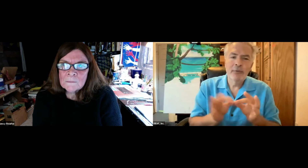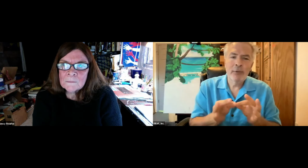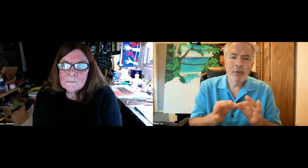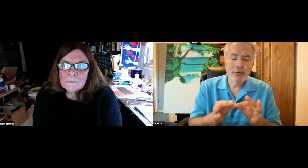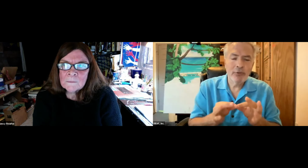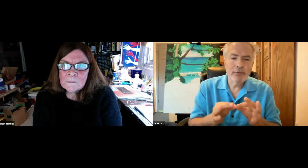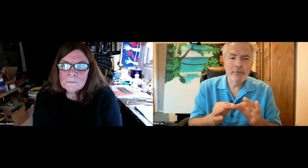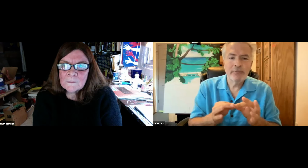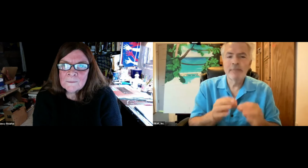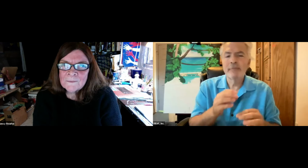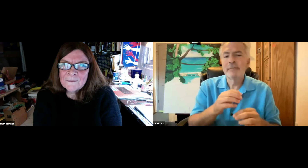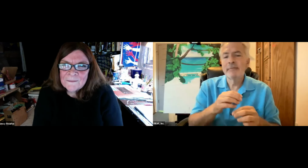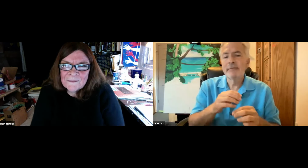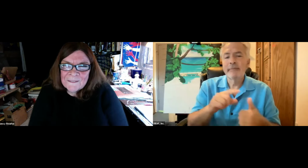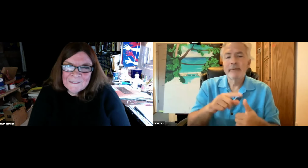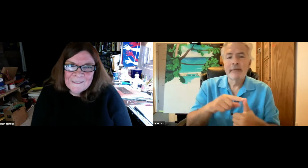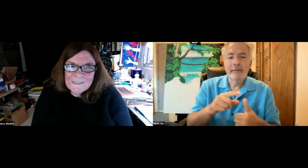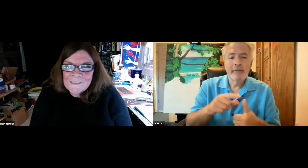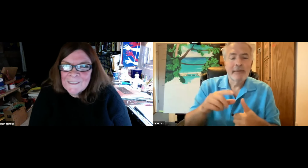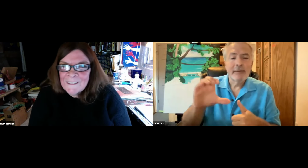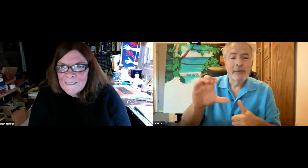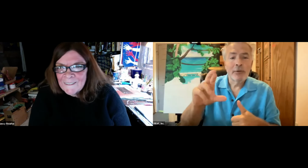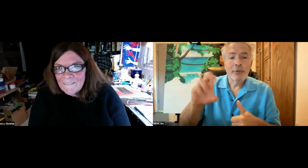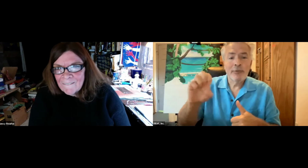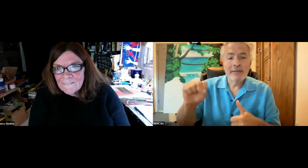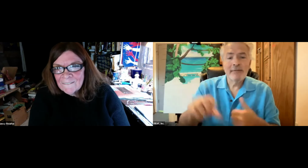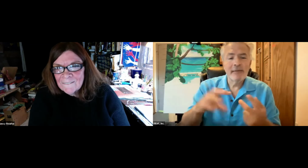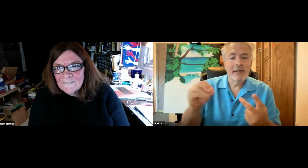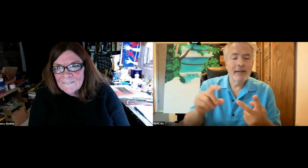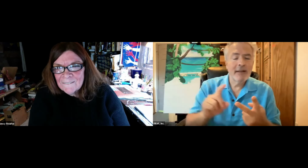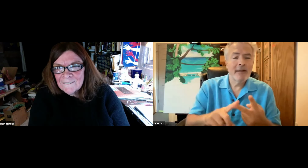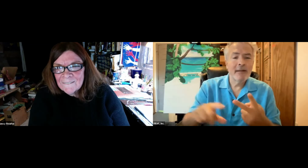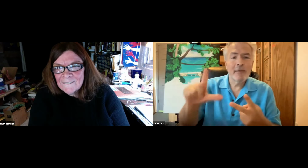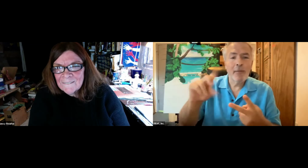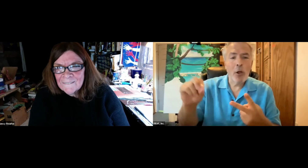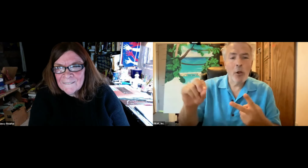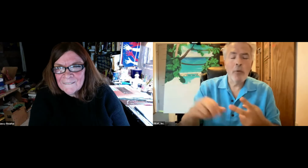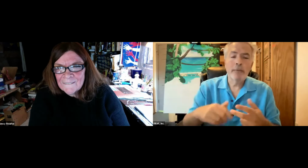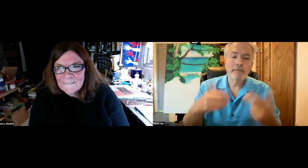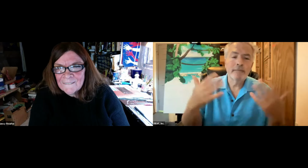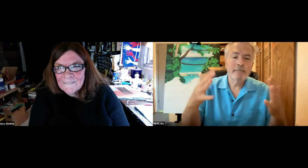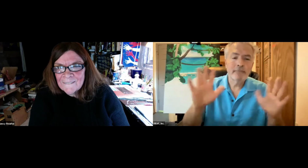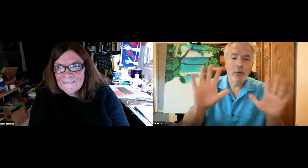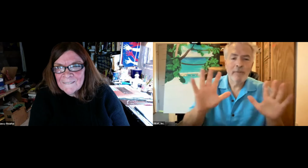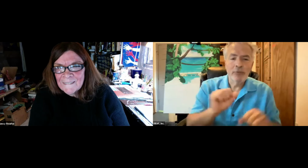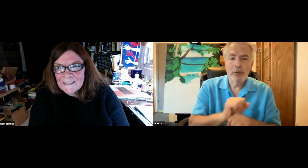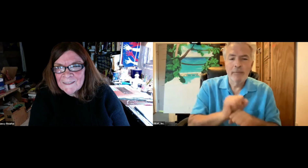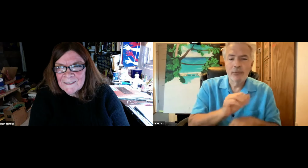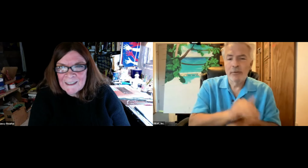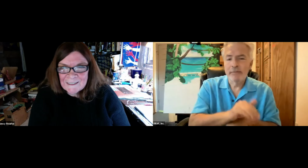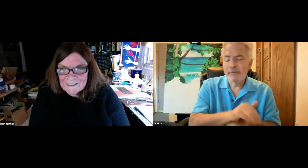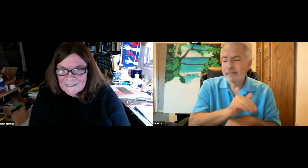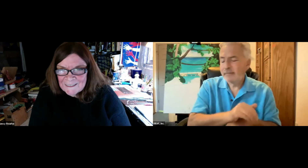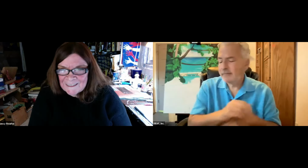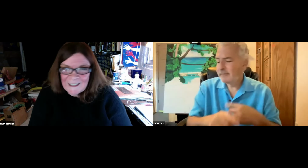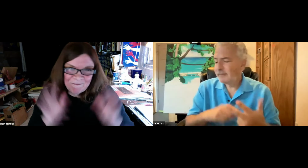important, we need to thank the interpreters. We have Kress and Lowe, so